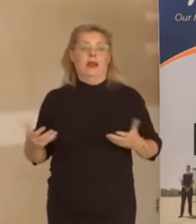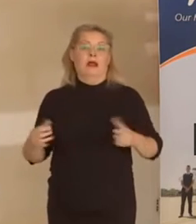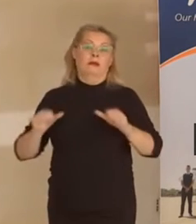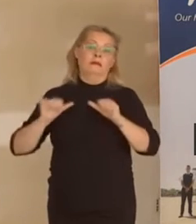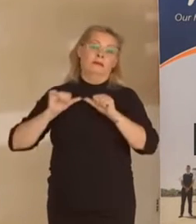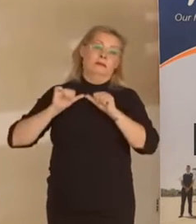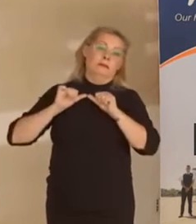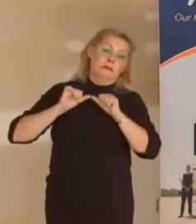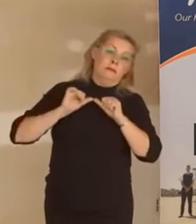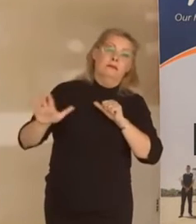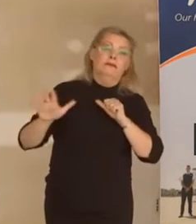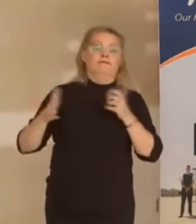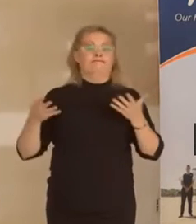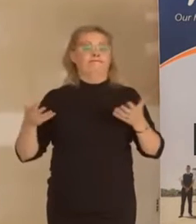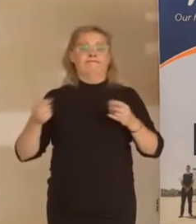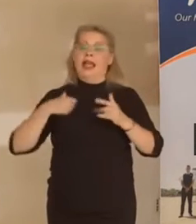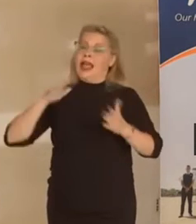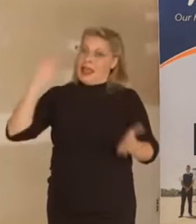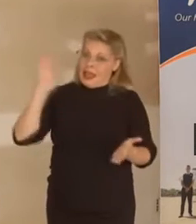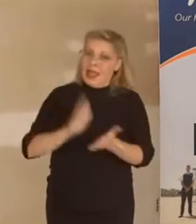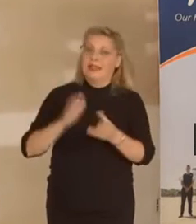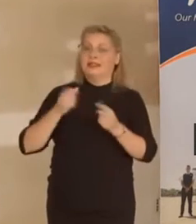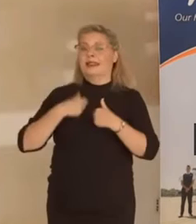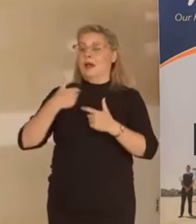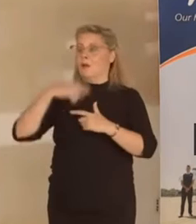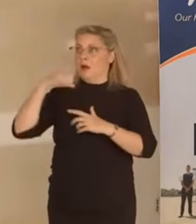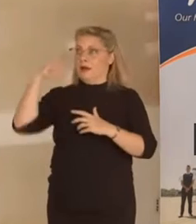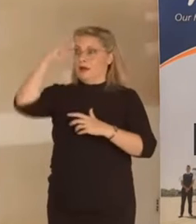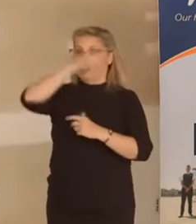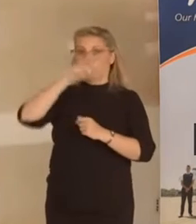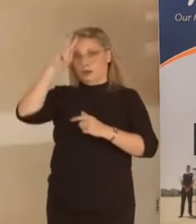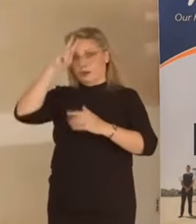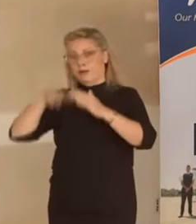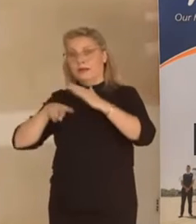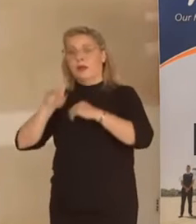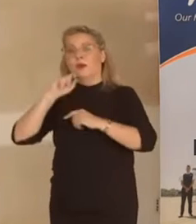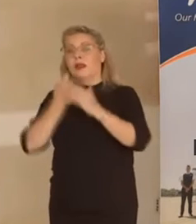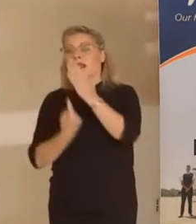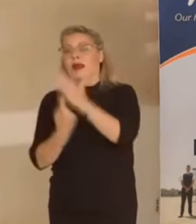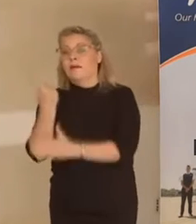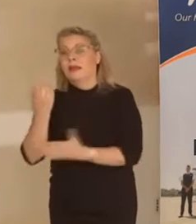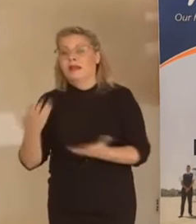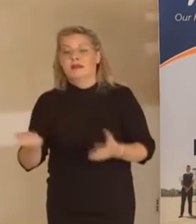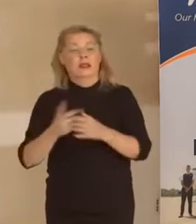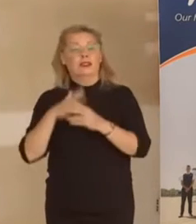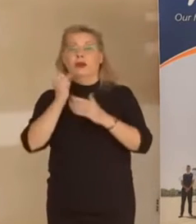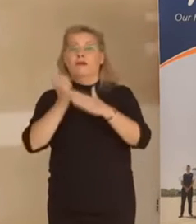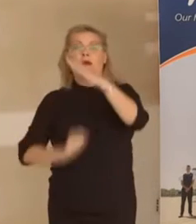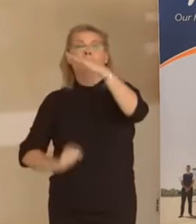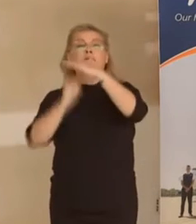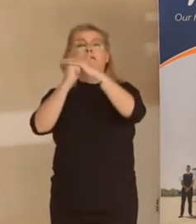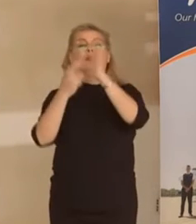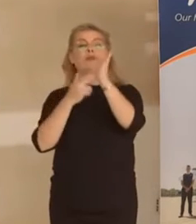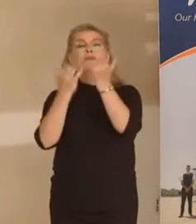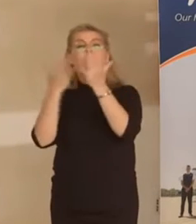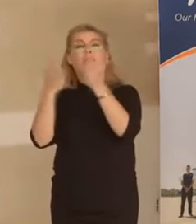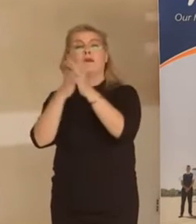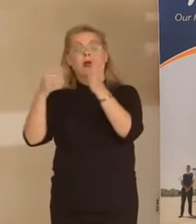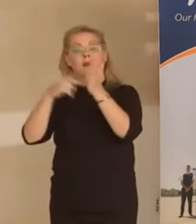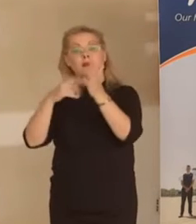south. Everywhere across New South Wales, we've invested heavily. You can't just turn the tap on when it comes to health investment in this